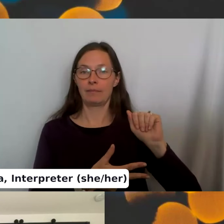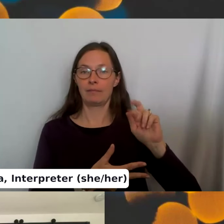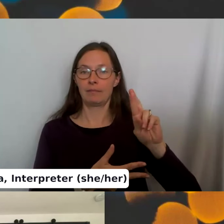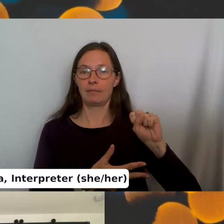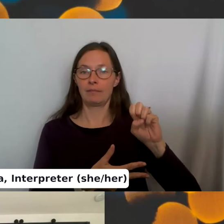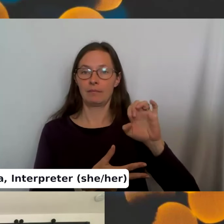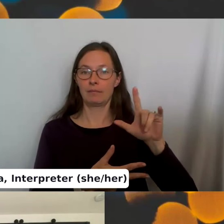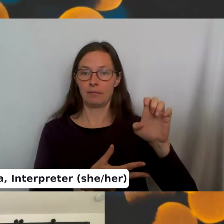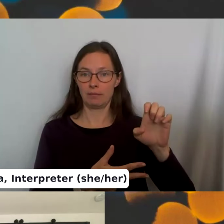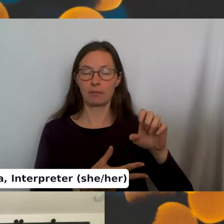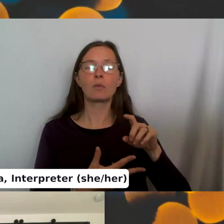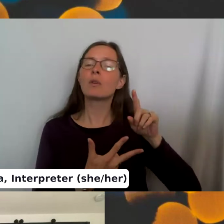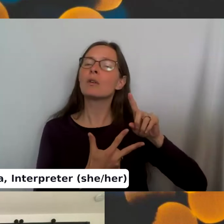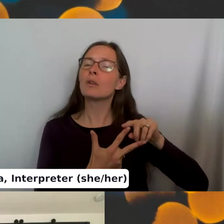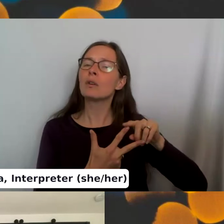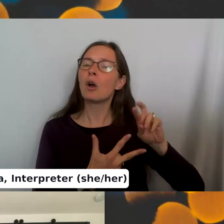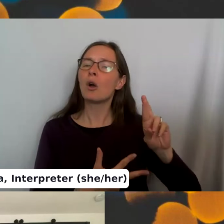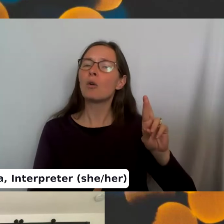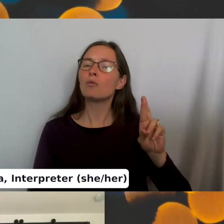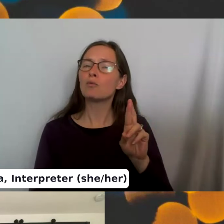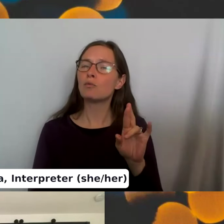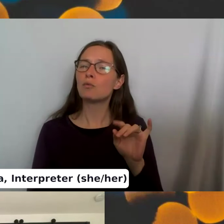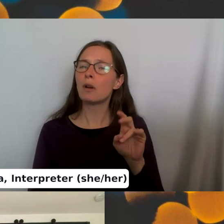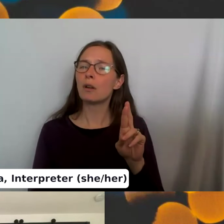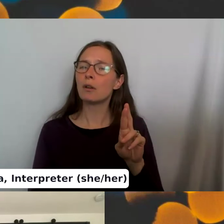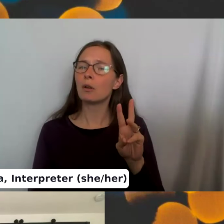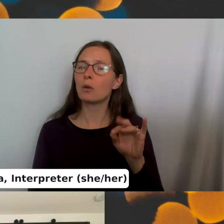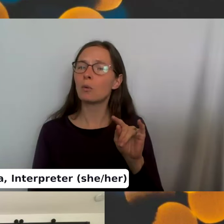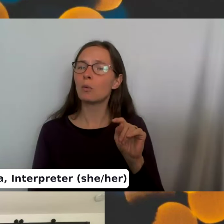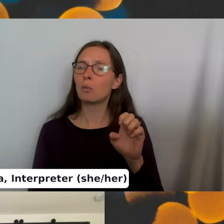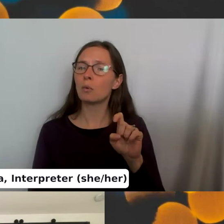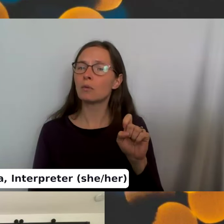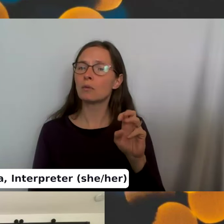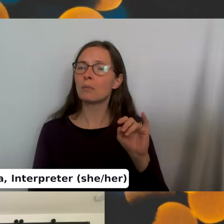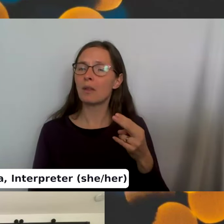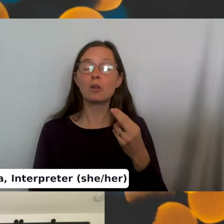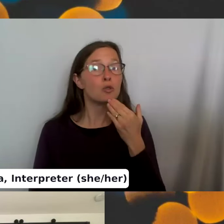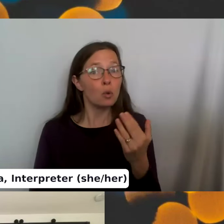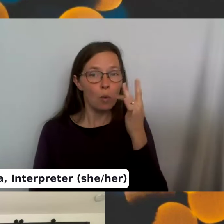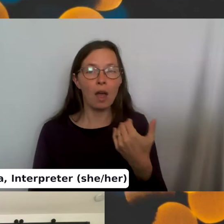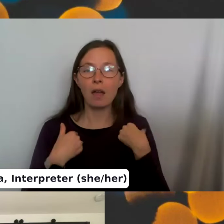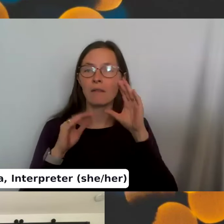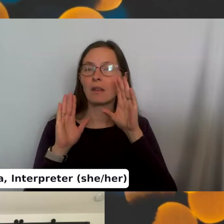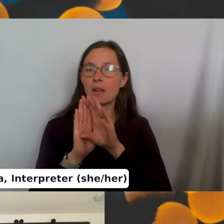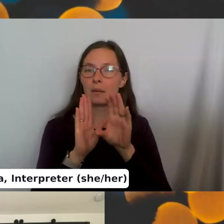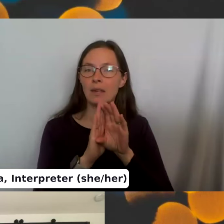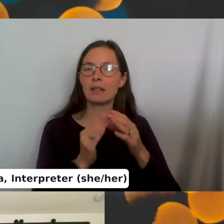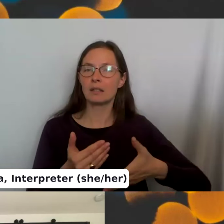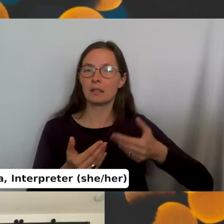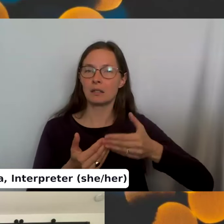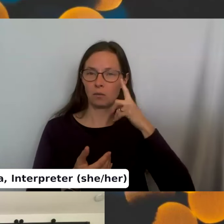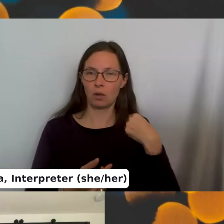So Rider-Waite-Smith is good because it has images, which make it a lot easier to grasp the